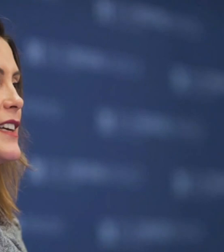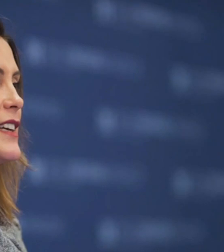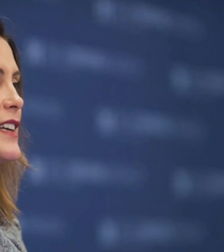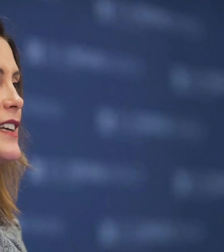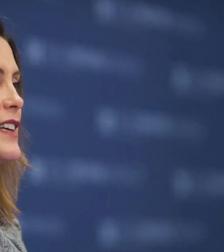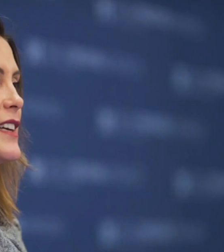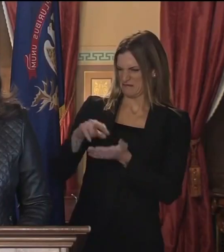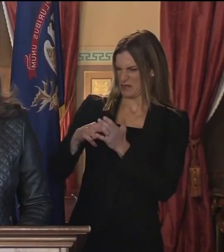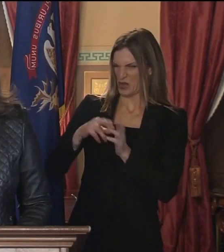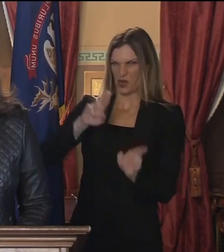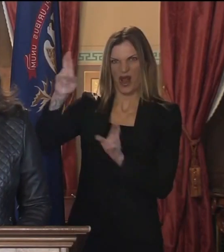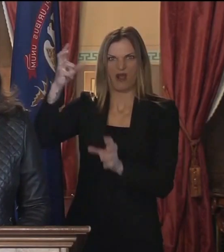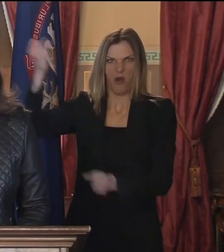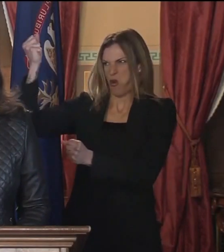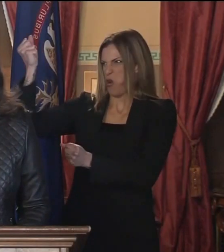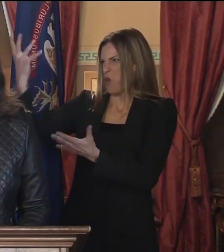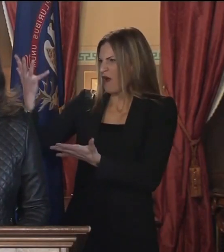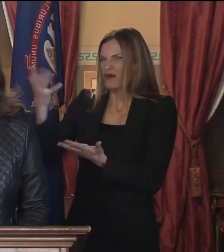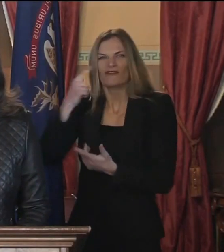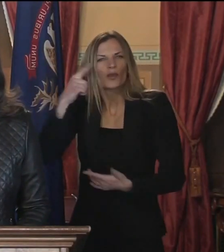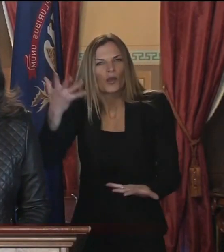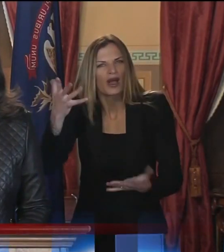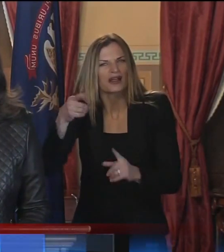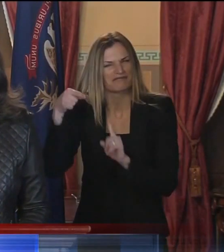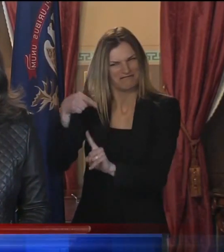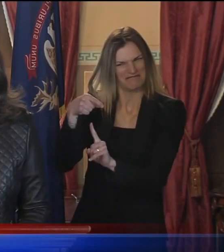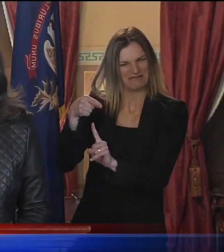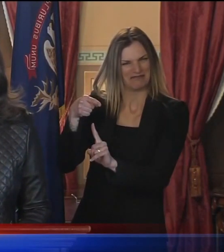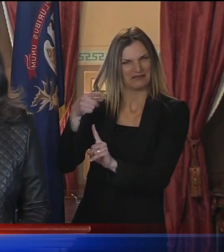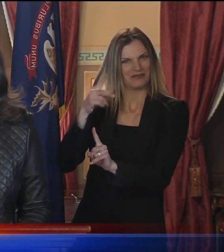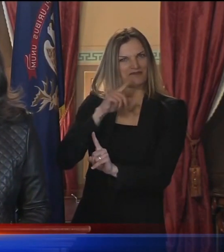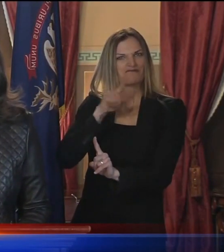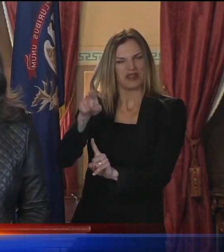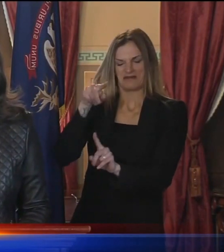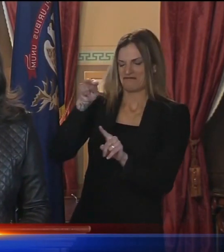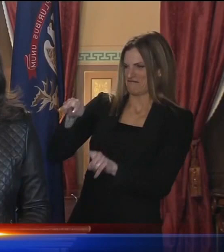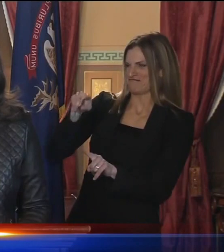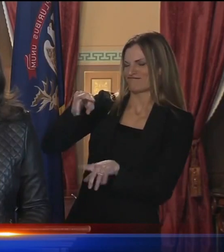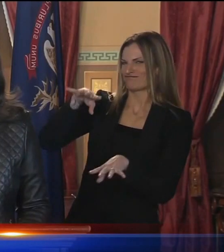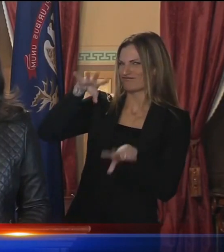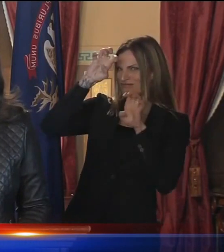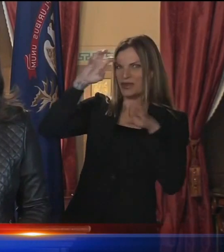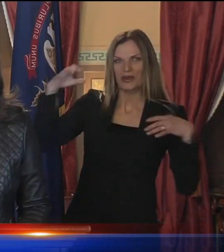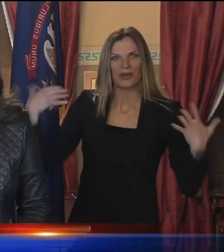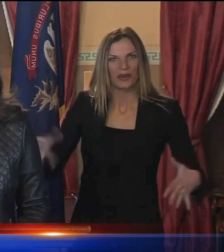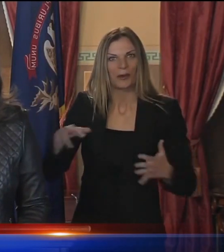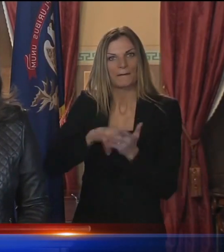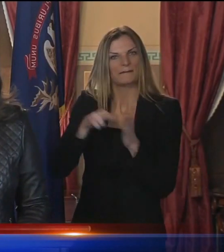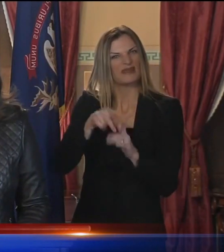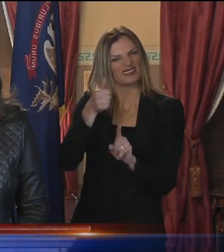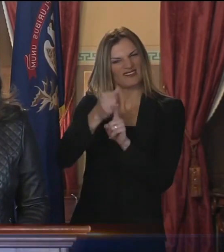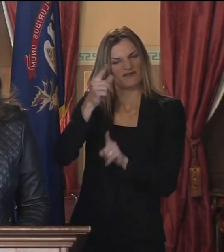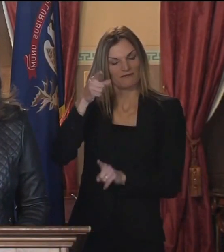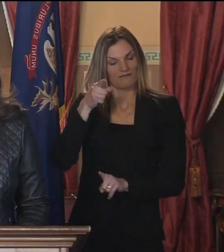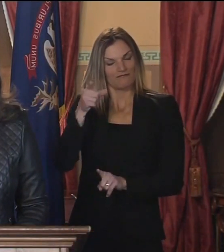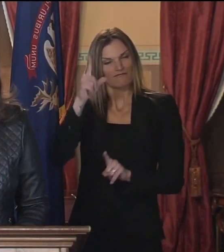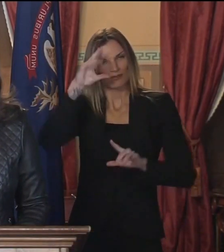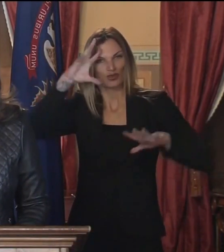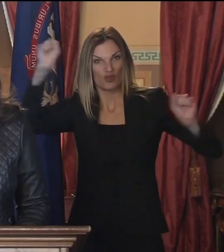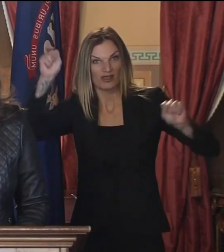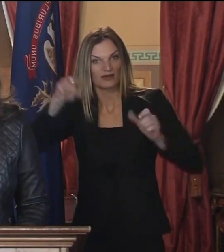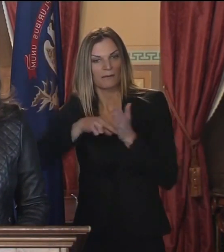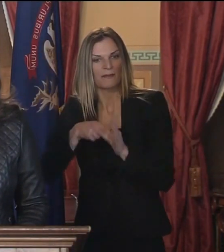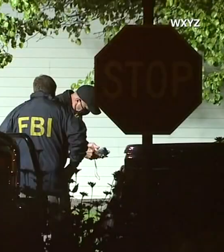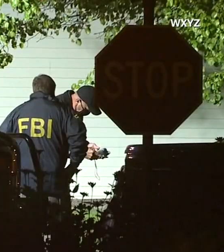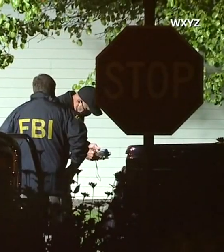and President Trump. Hate groups heard the president's words, not as a rebuke, but as a rallying cry, as a